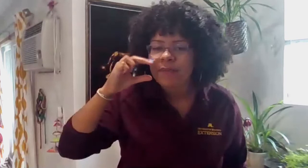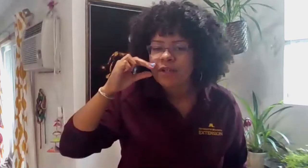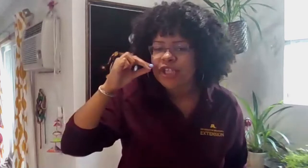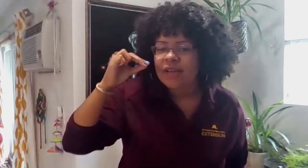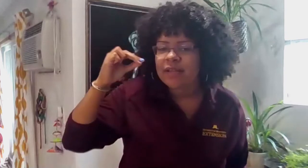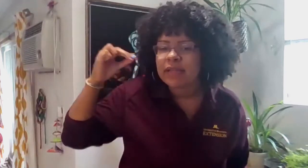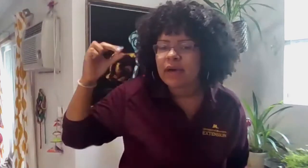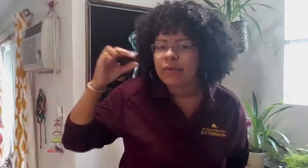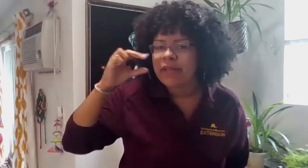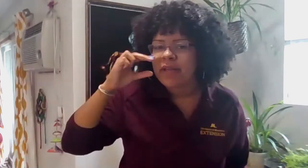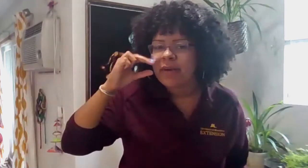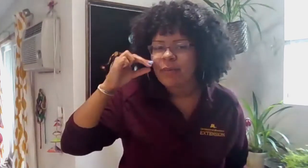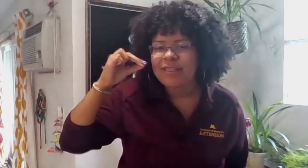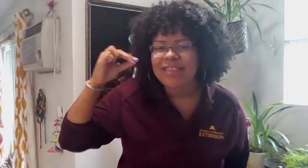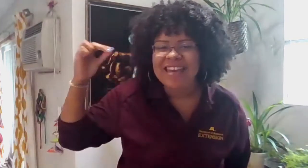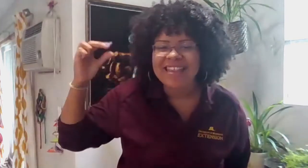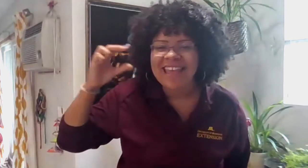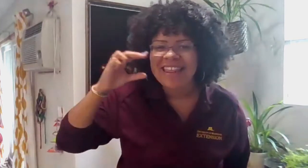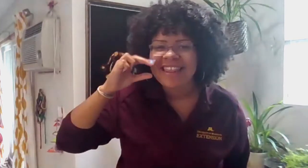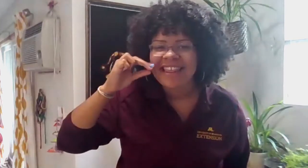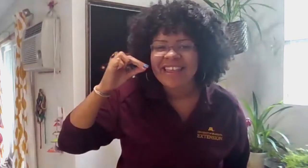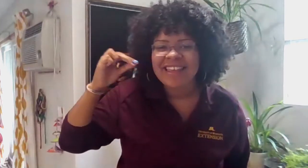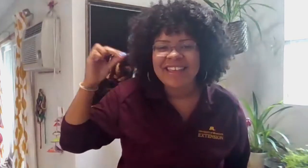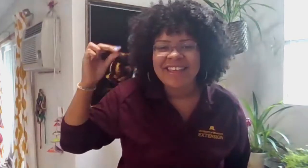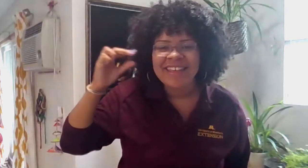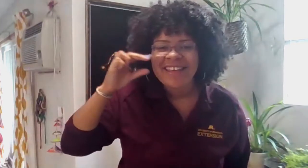your cheek. What sign is this?